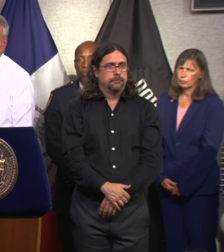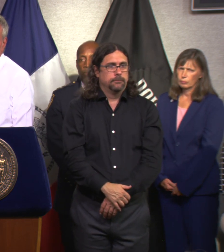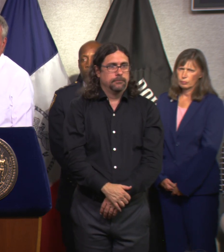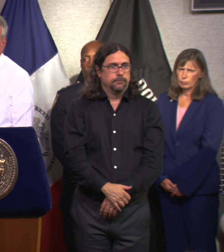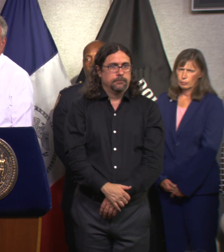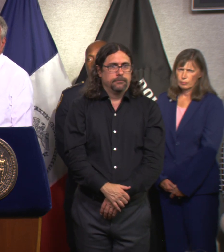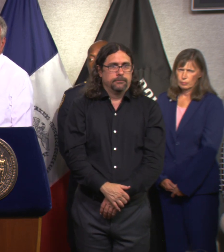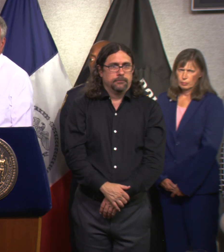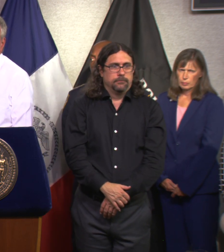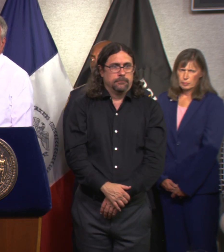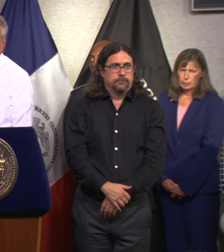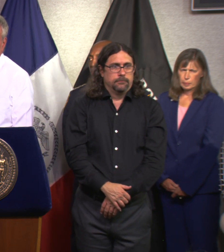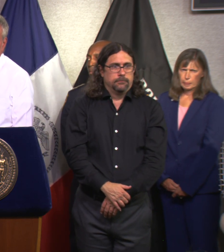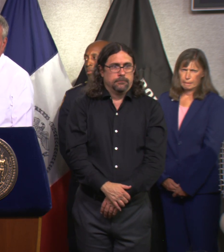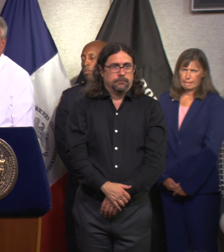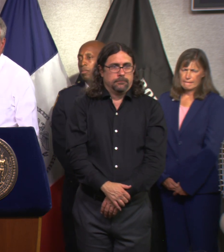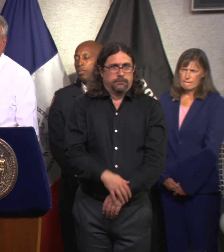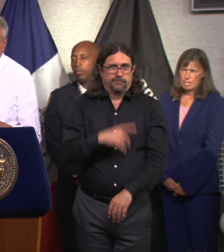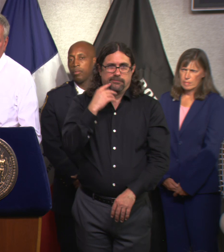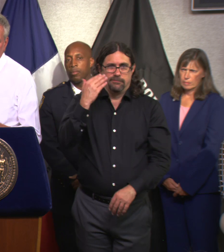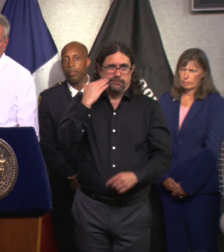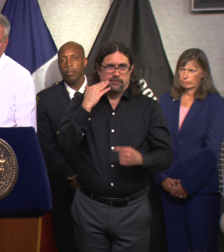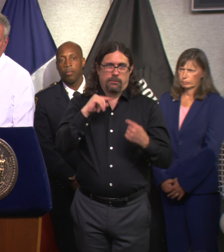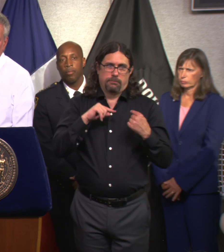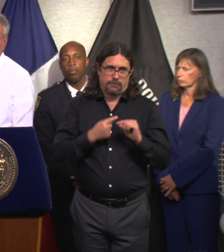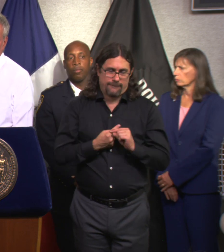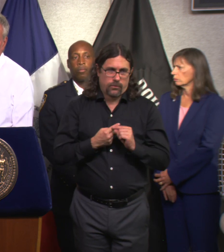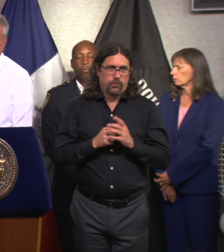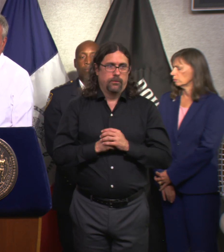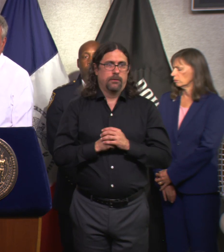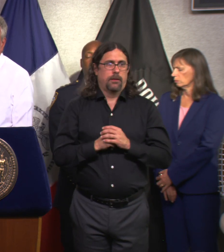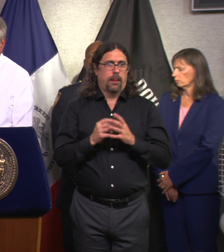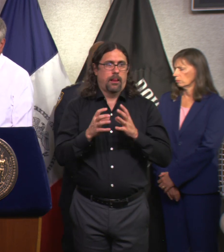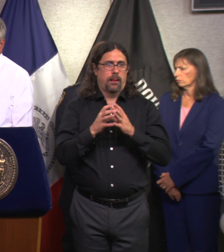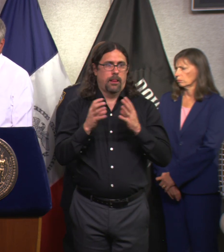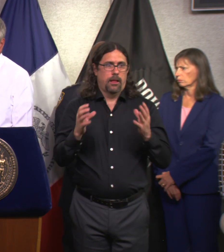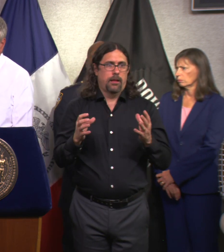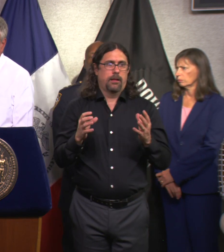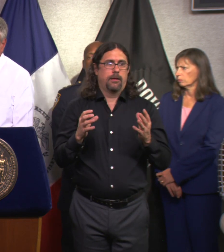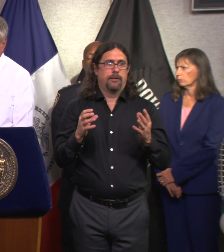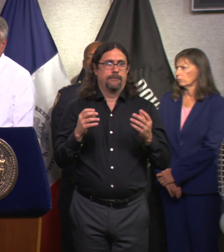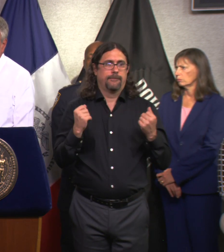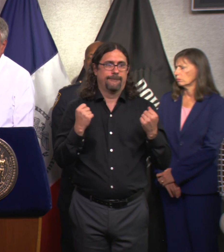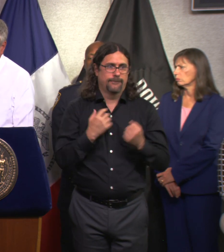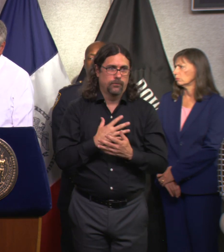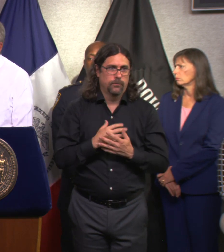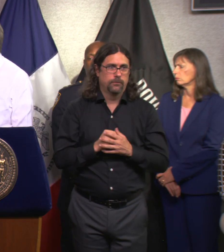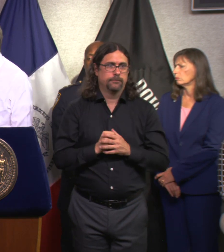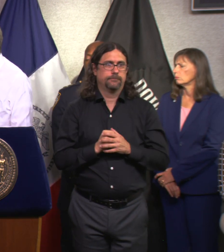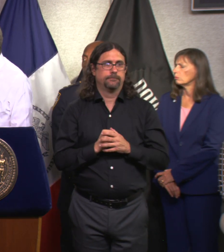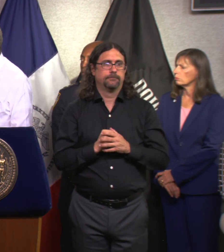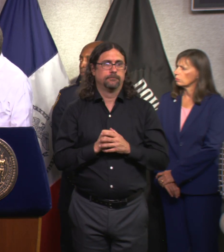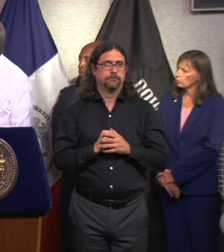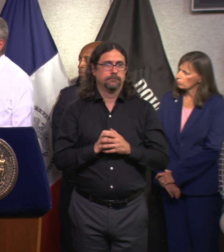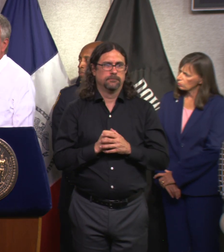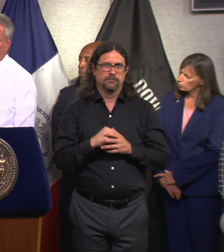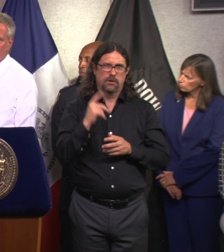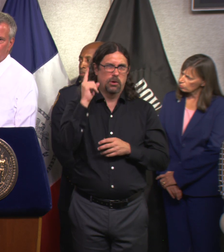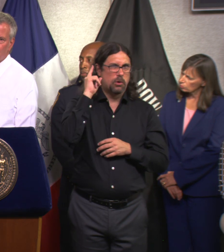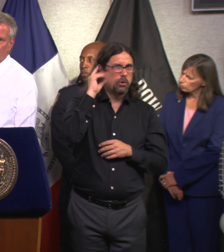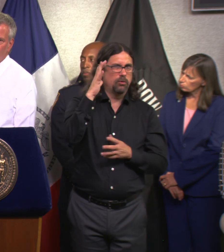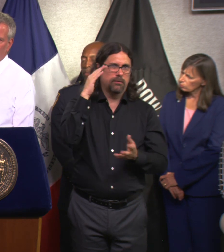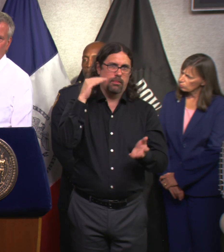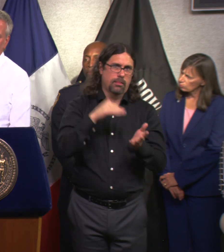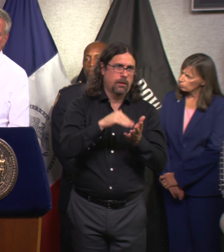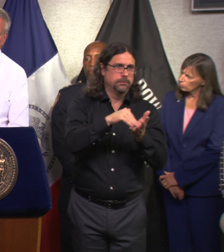fear. We're talking about hundreds of thousands of New Yorkers right now who are feeling tremendous fear. And one of the things the commissioners often talk to me about